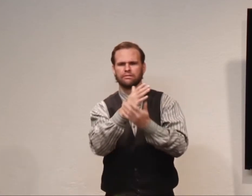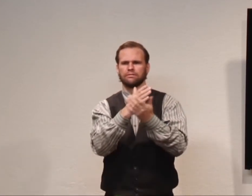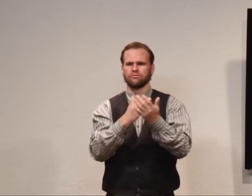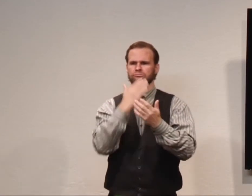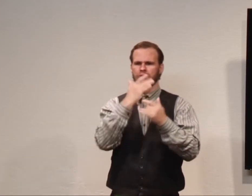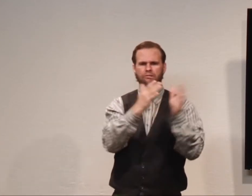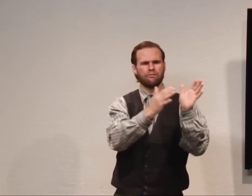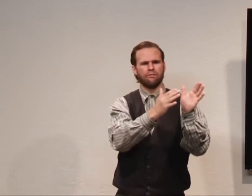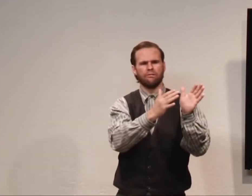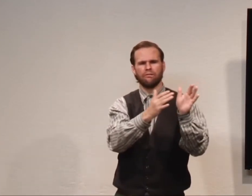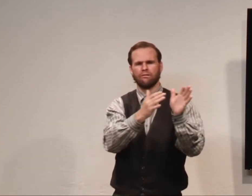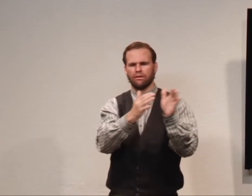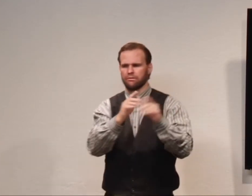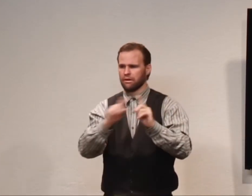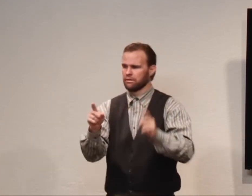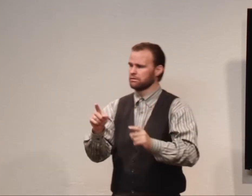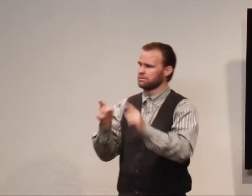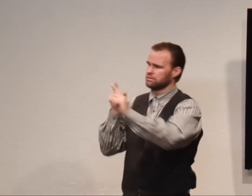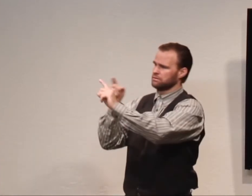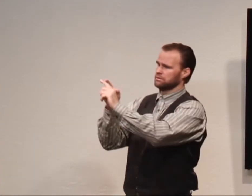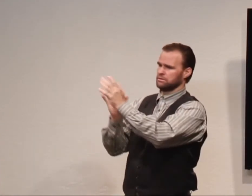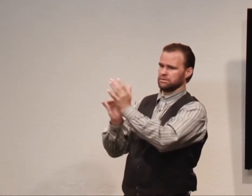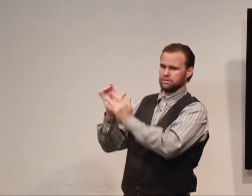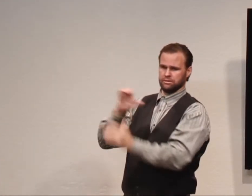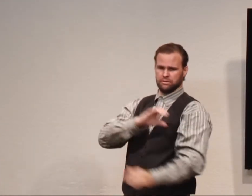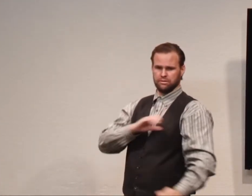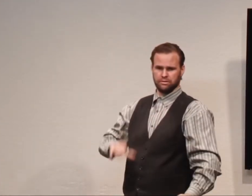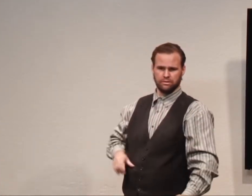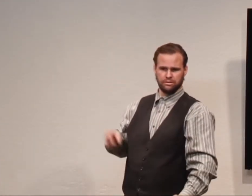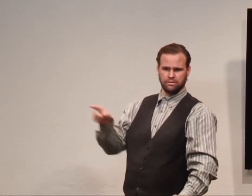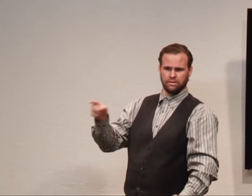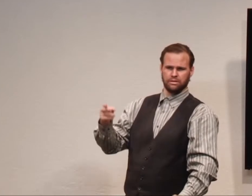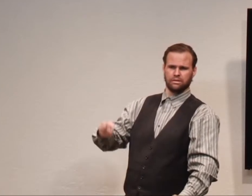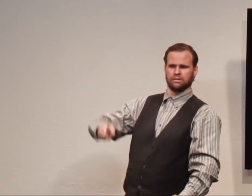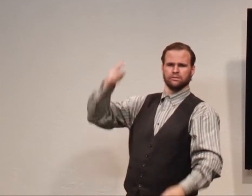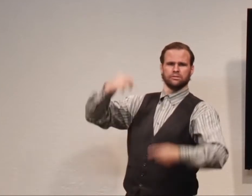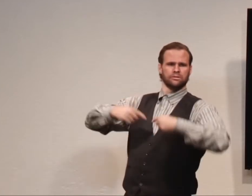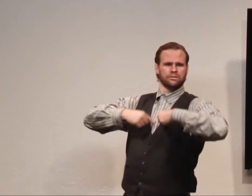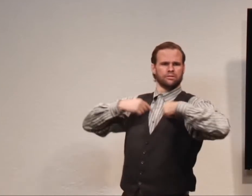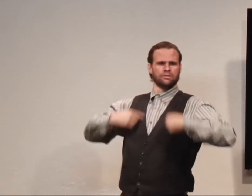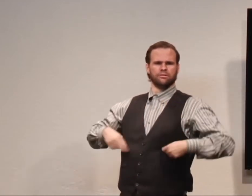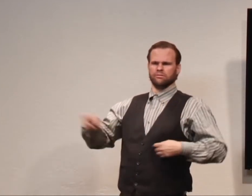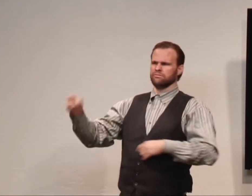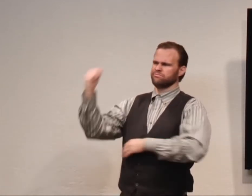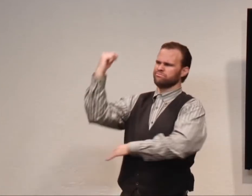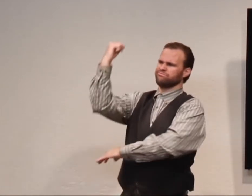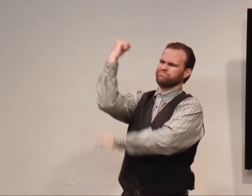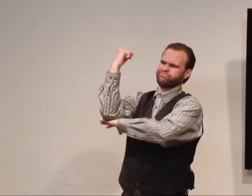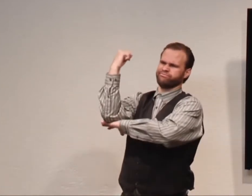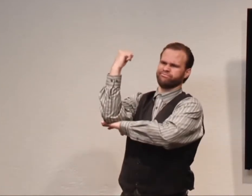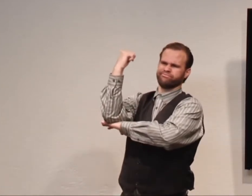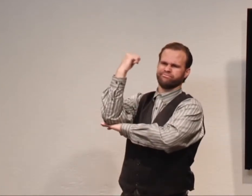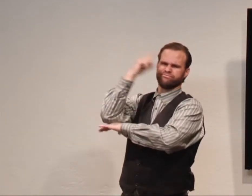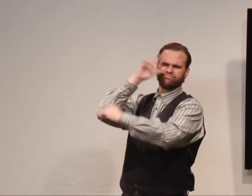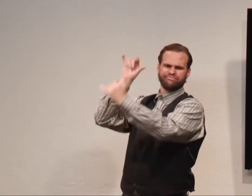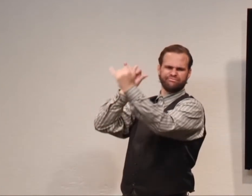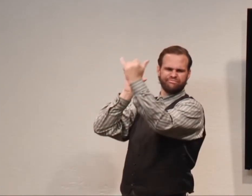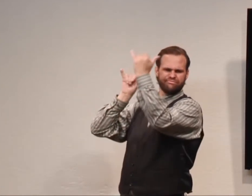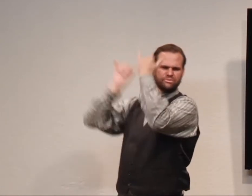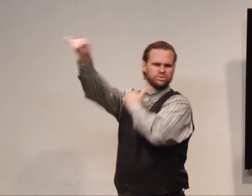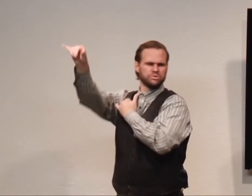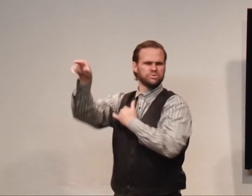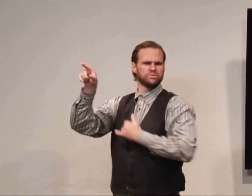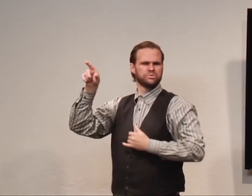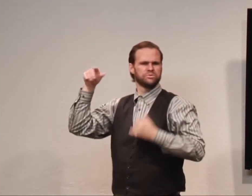them. We see how some were okay, and some were decent, but we see how Jesus Christ, he